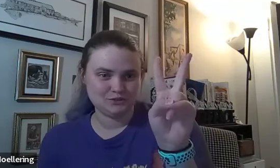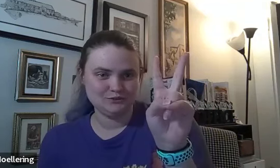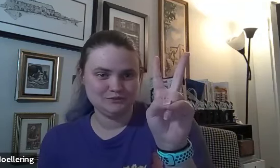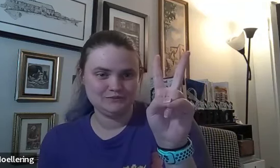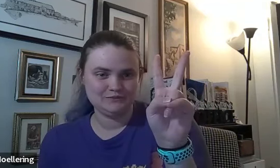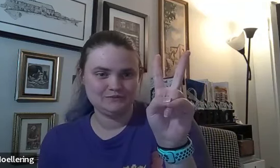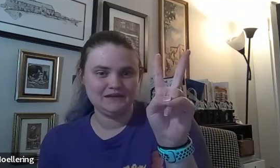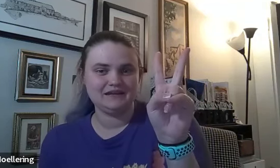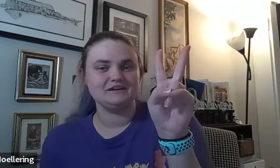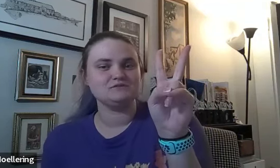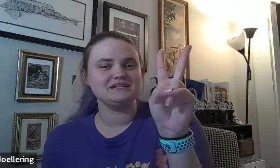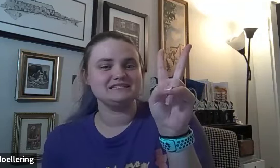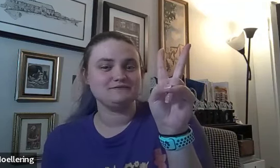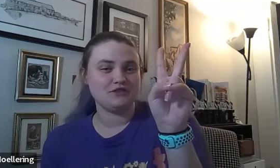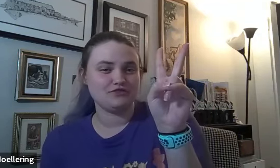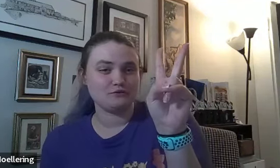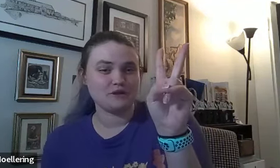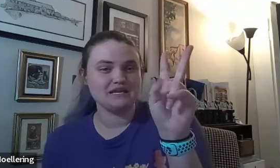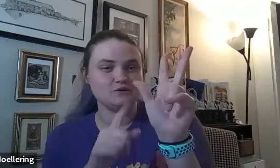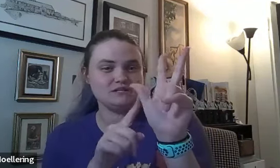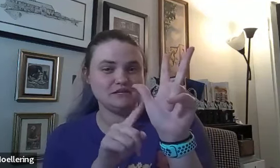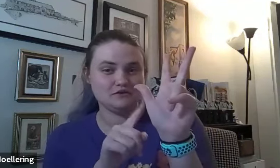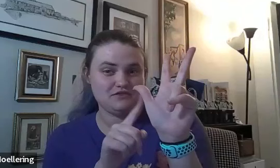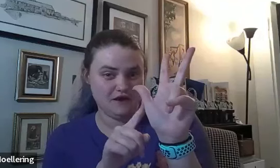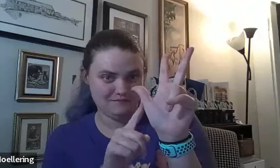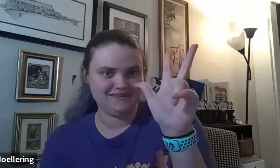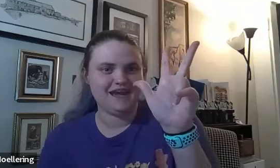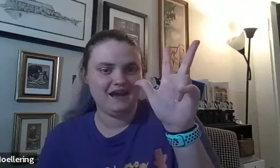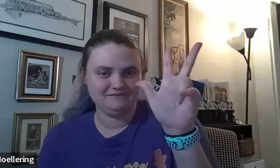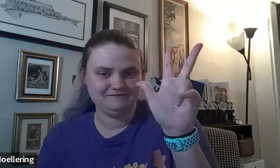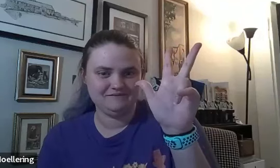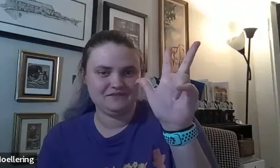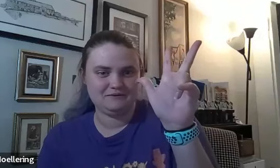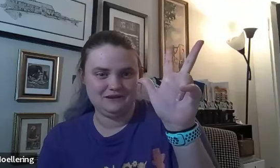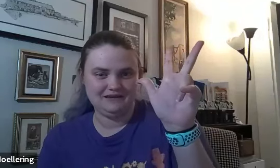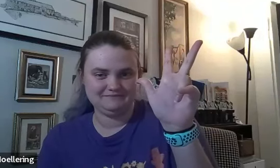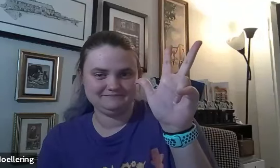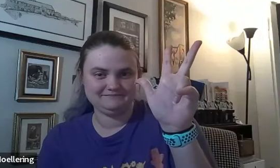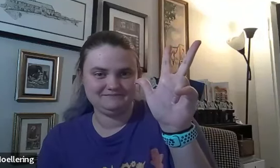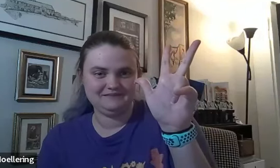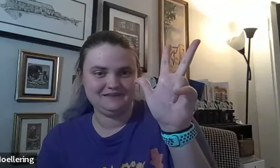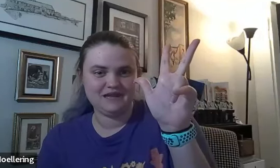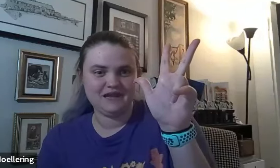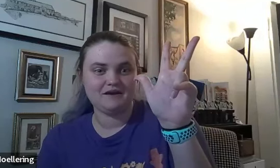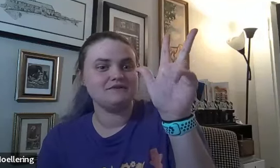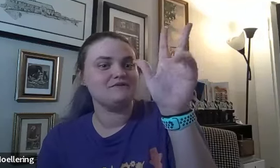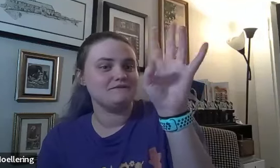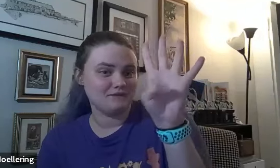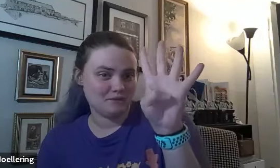2. Now here's where it gets different. 3 is going to be your thumb. Yeah, 3. Then we have